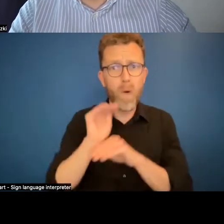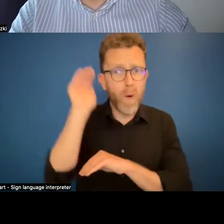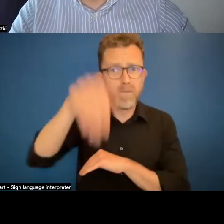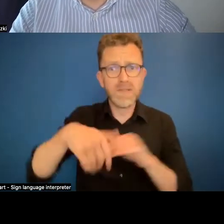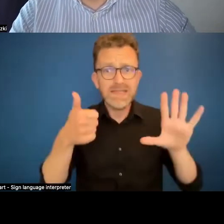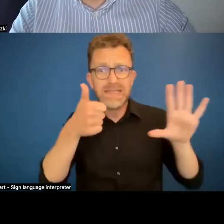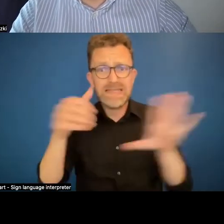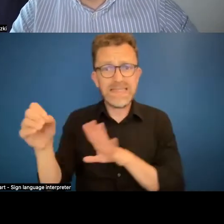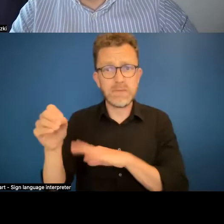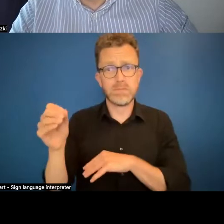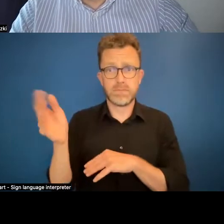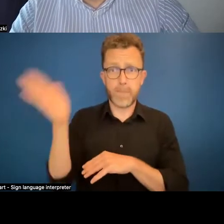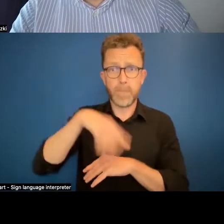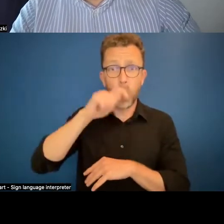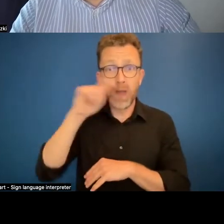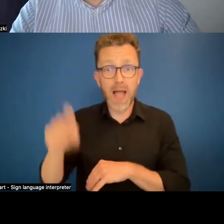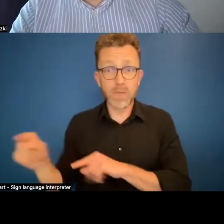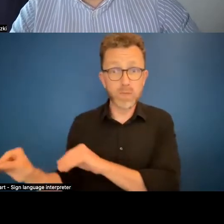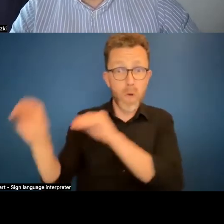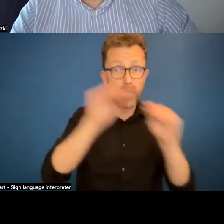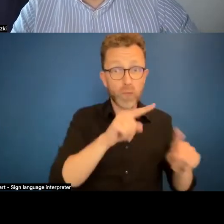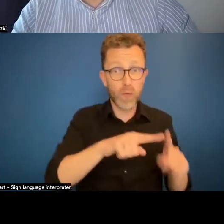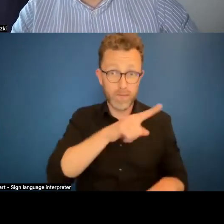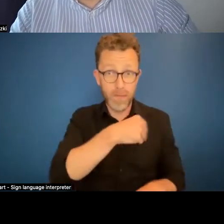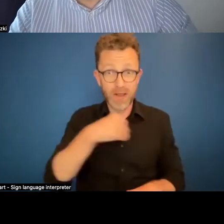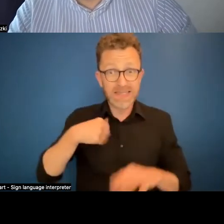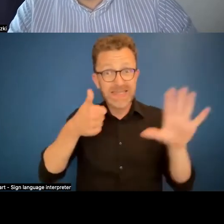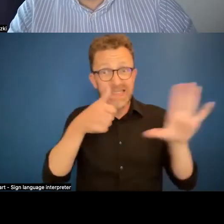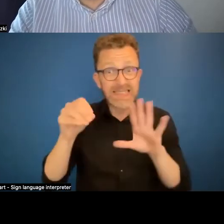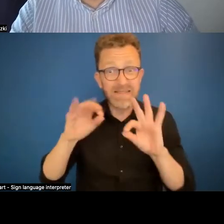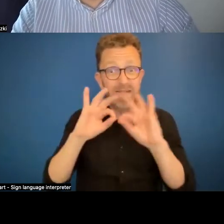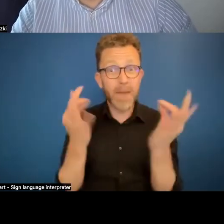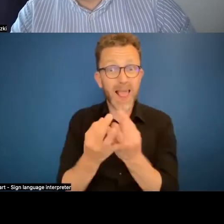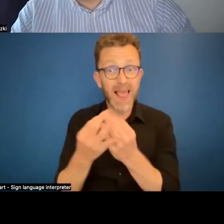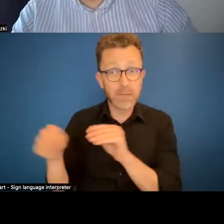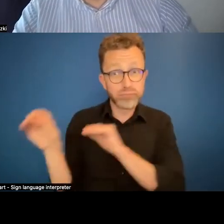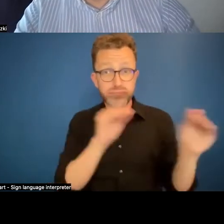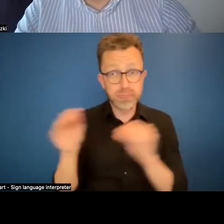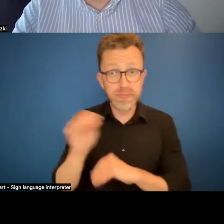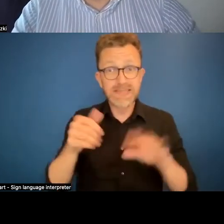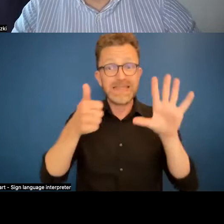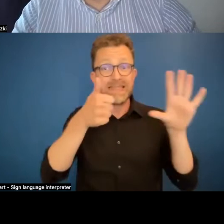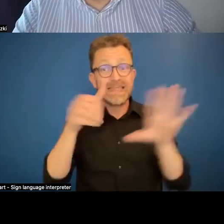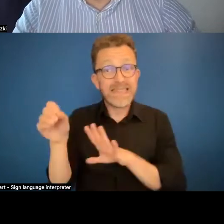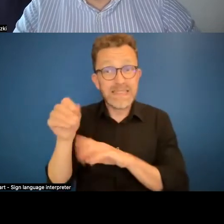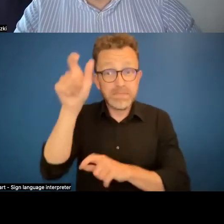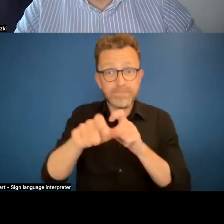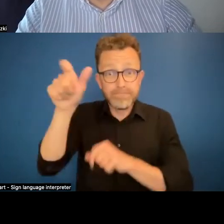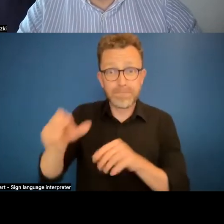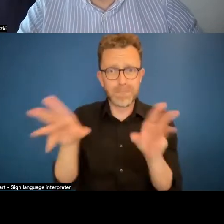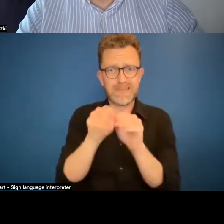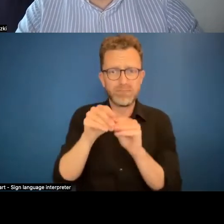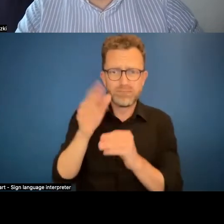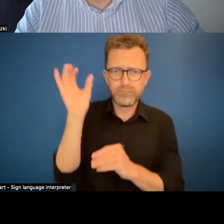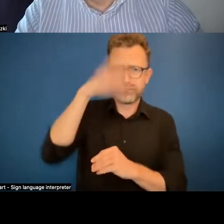those patients in Poland? I must echo what Łukasz said. Generally speaking, the